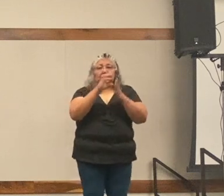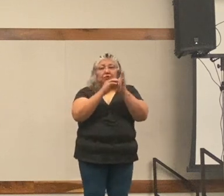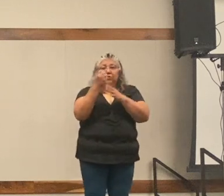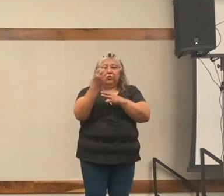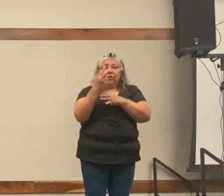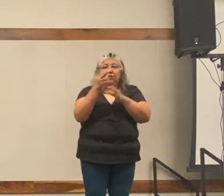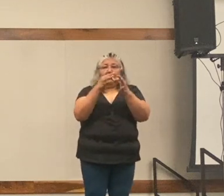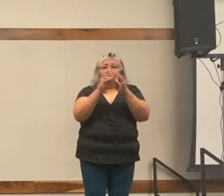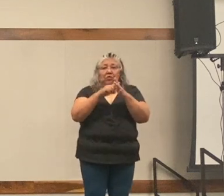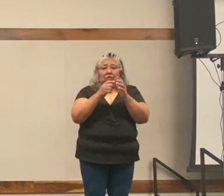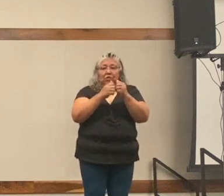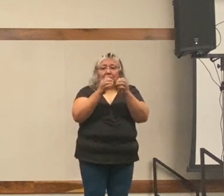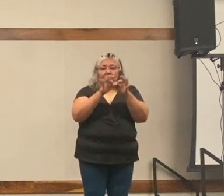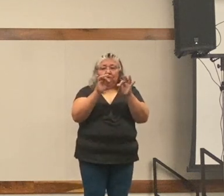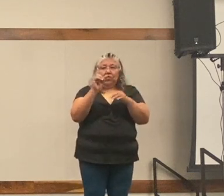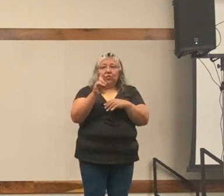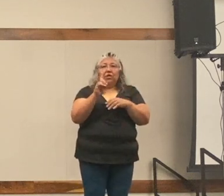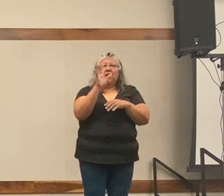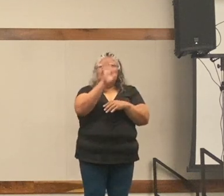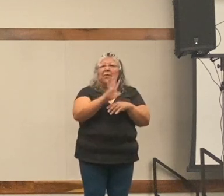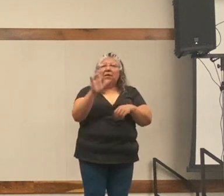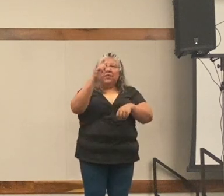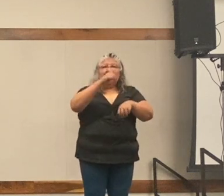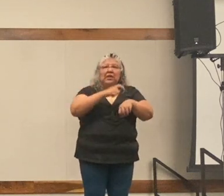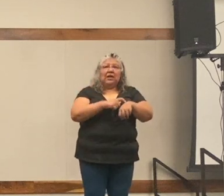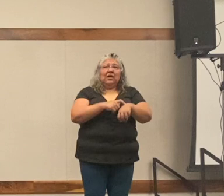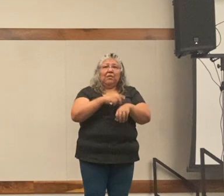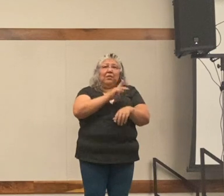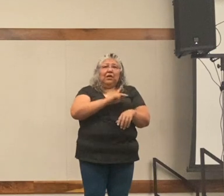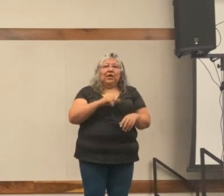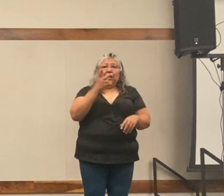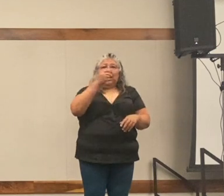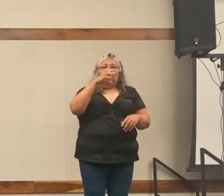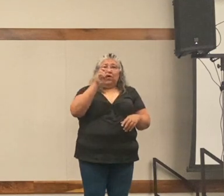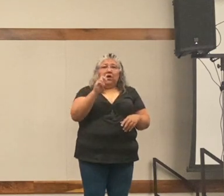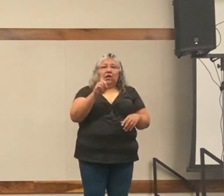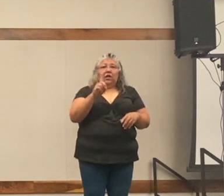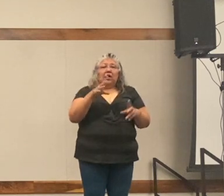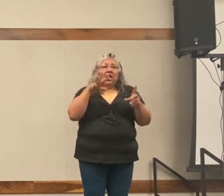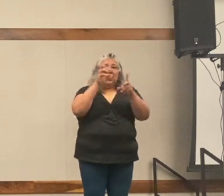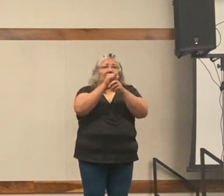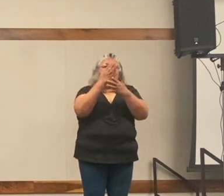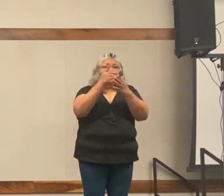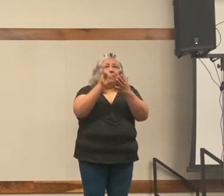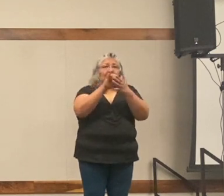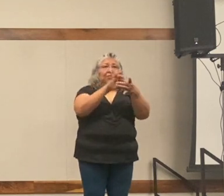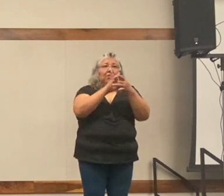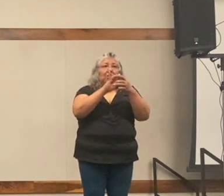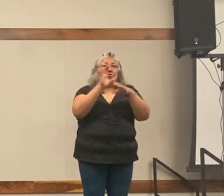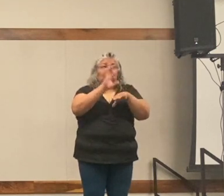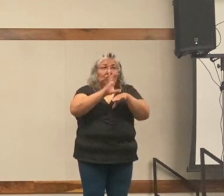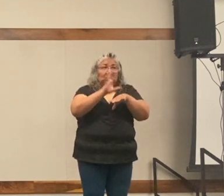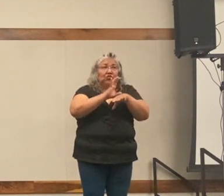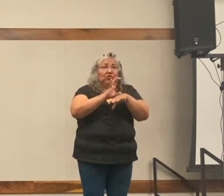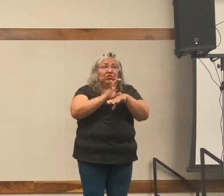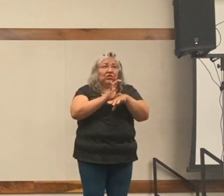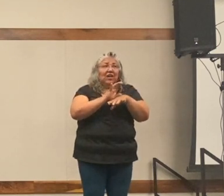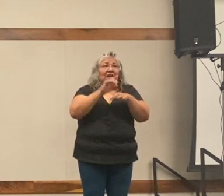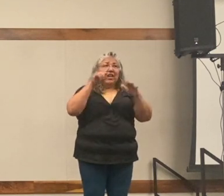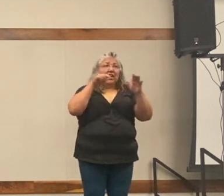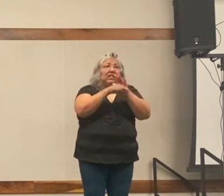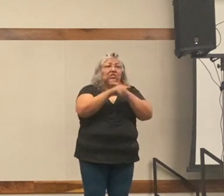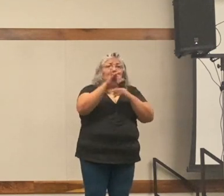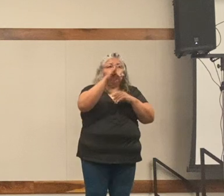starting in verse 1. About that time, King Herod violently attacked some who belonged to the church, and he